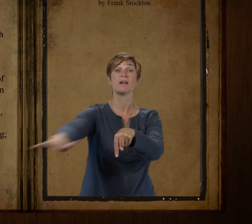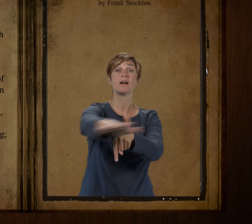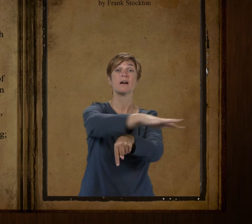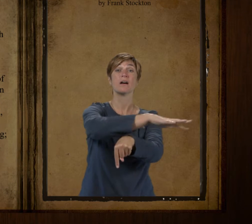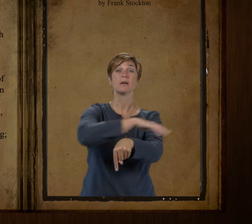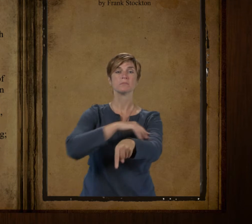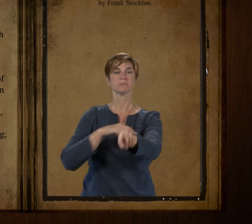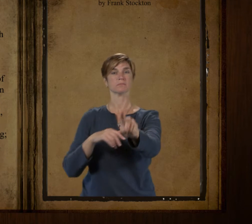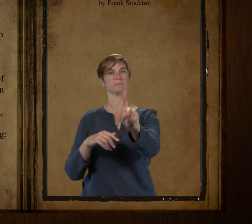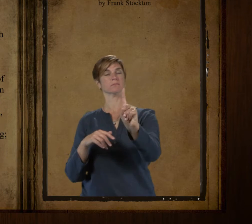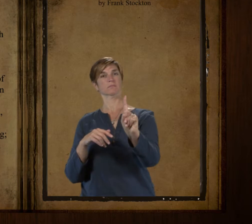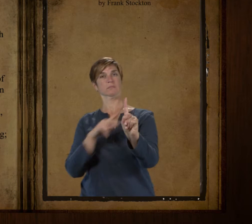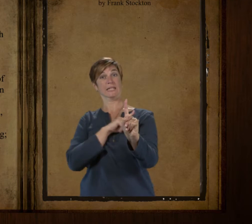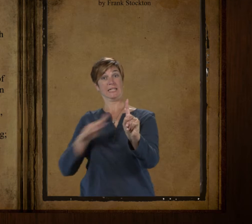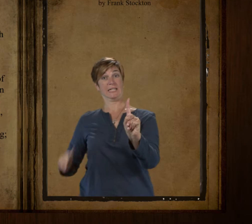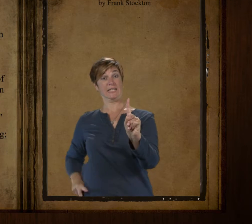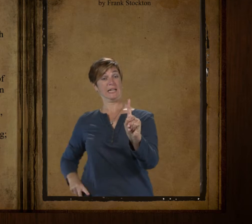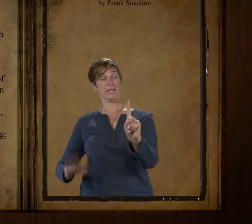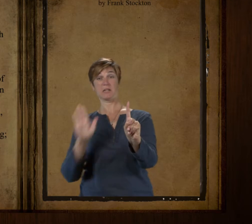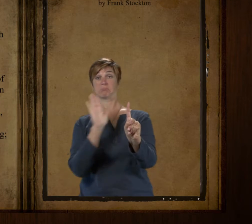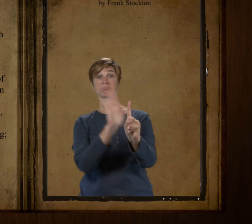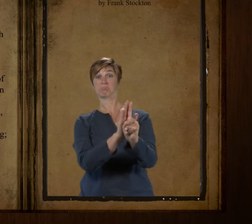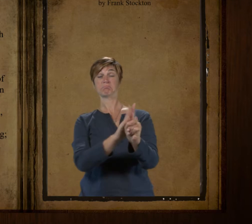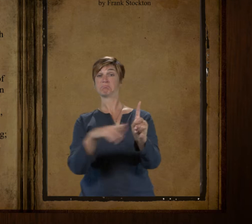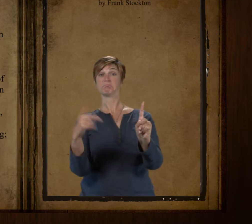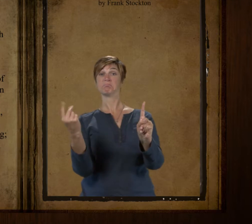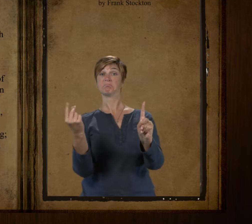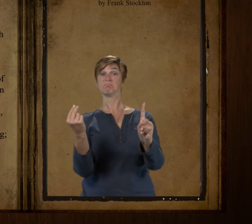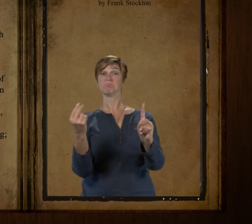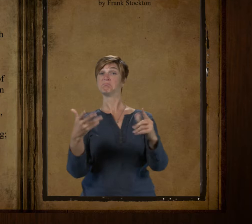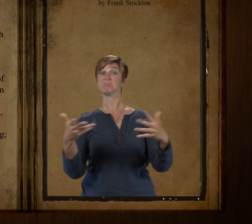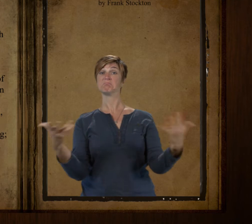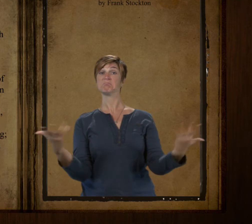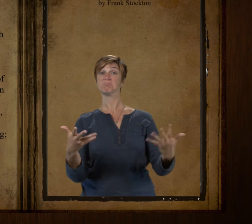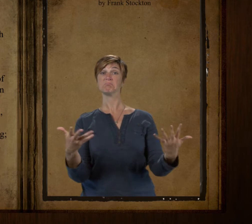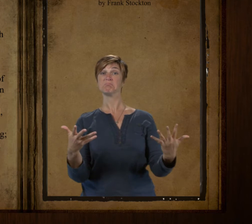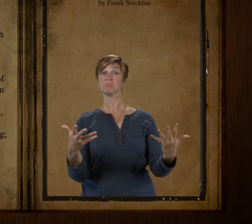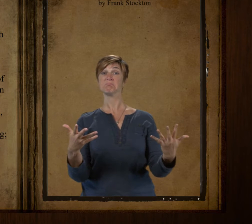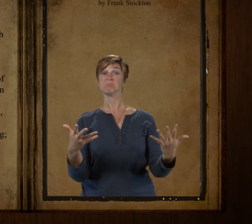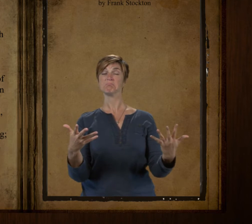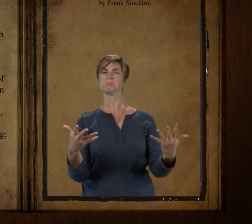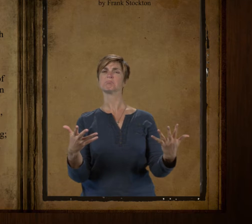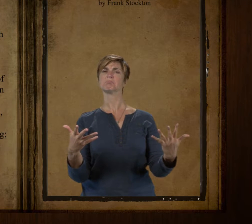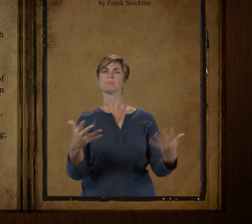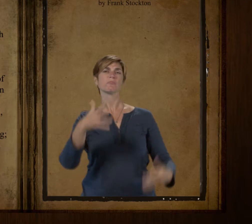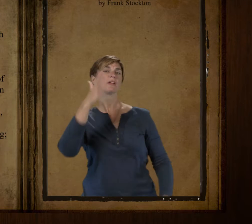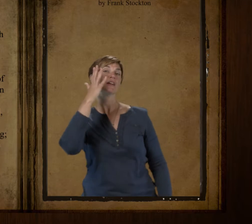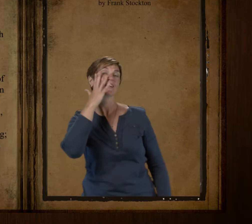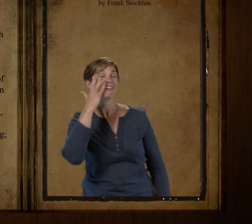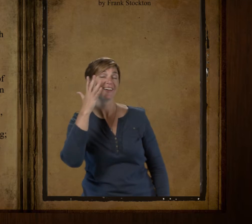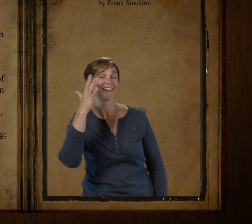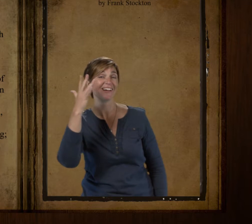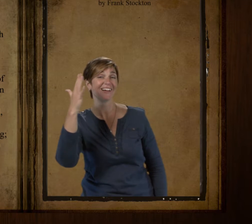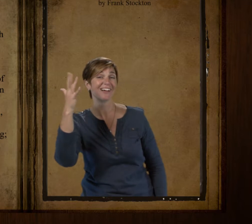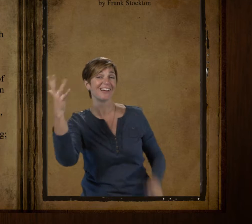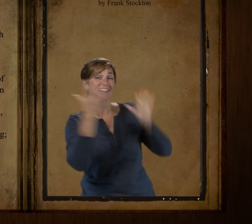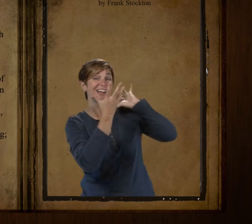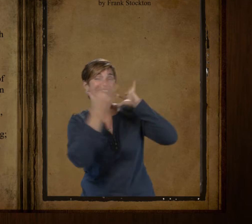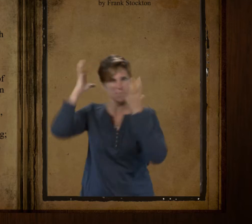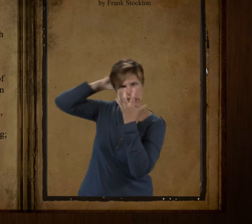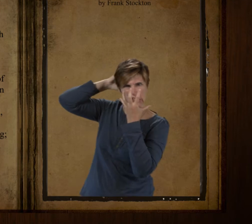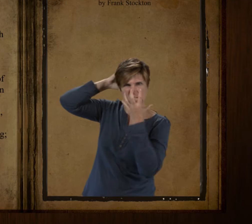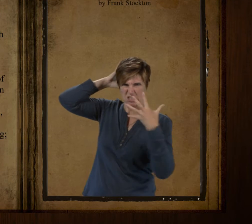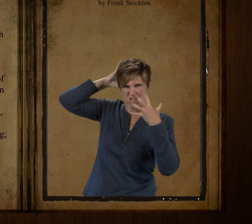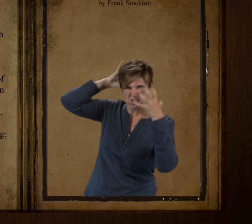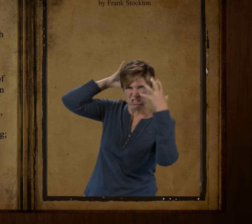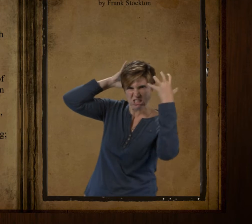In the very olden time, there lived a semi-barbaric king, whose ideas, though somewhat